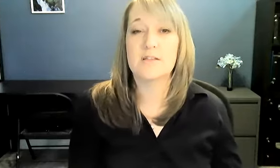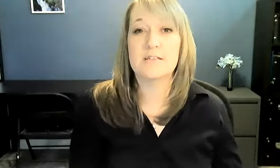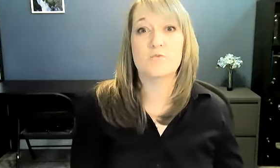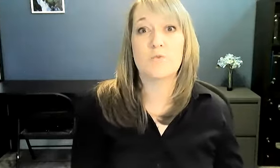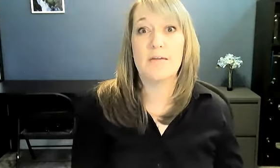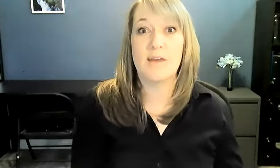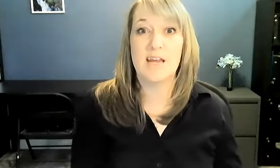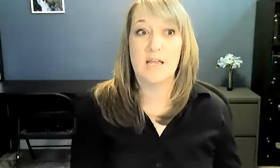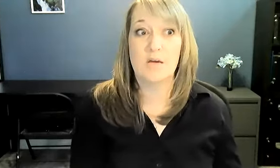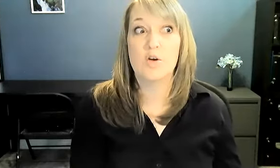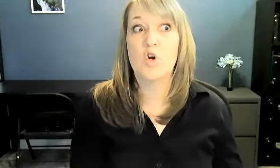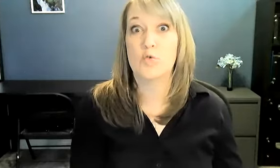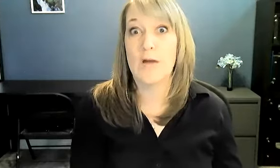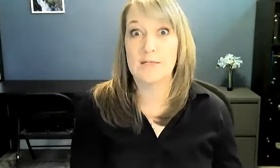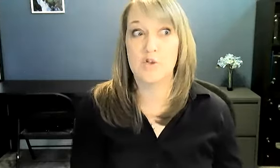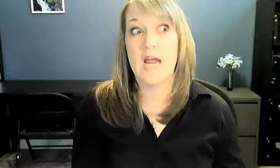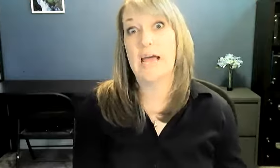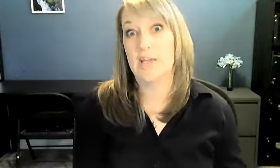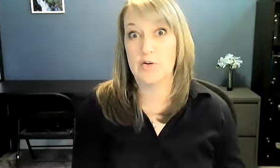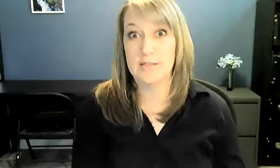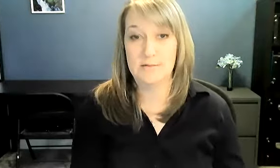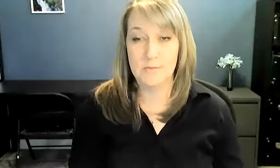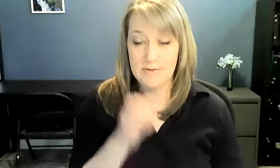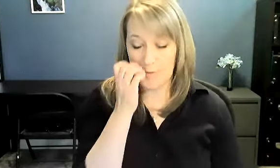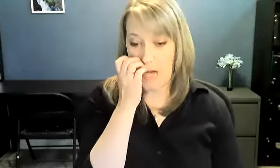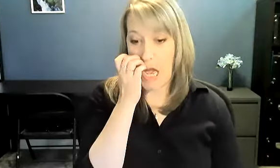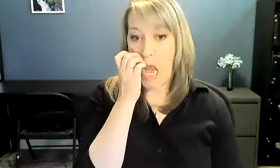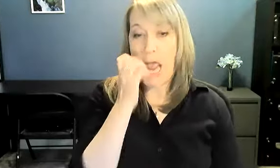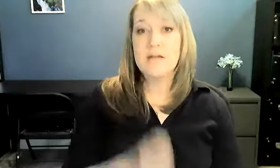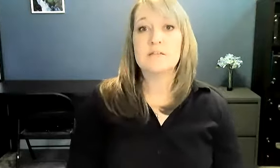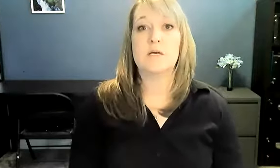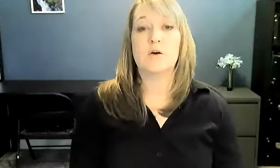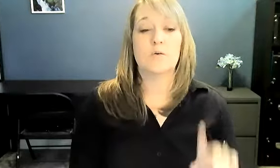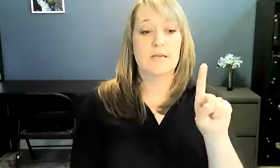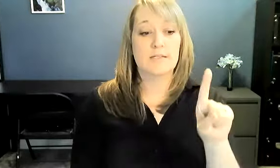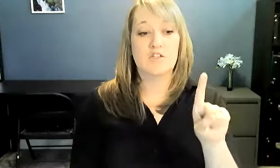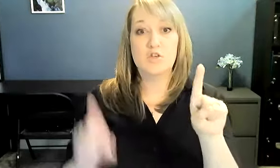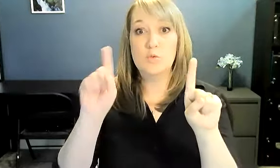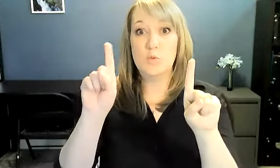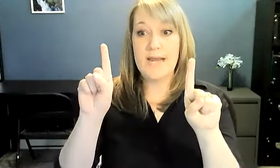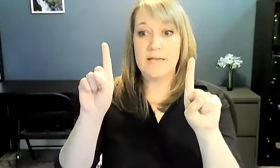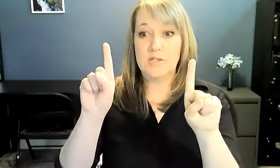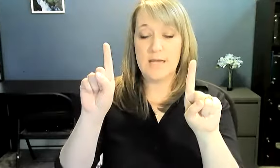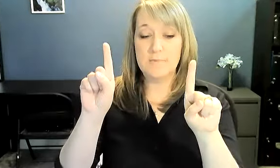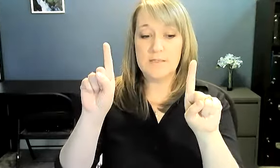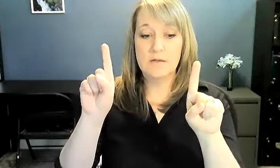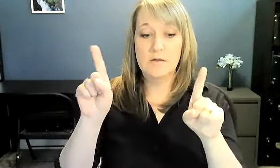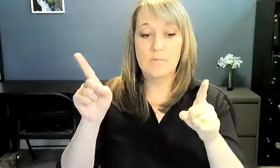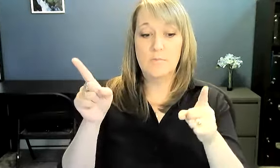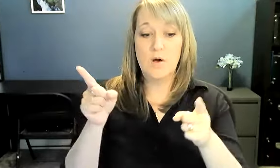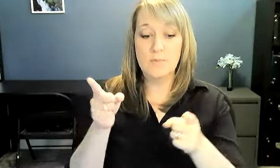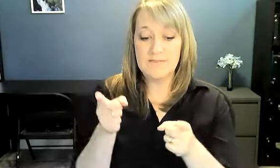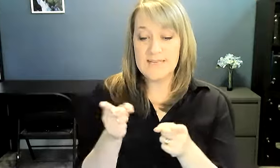is right meaning correct or accurate, whatever, right? So it's 2 one-hand shapes, palms facing